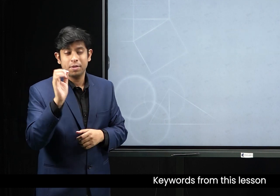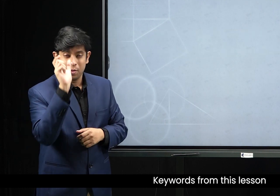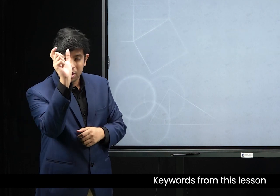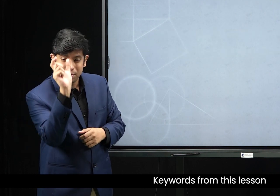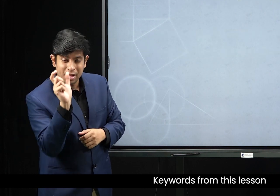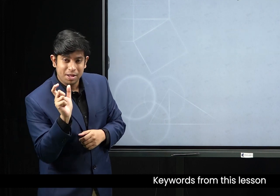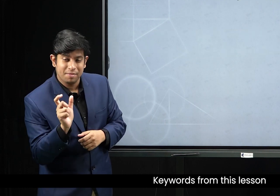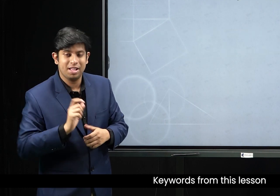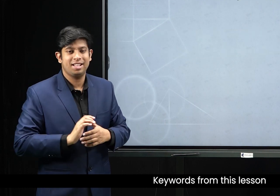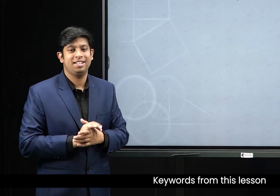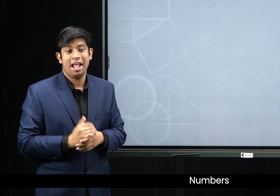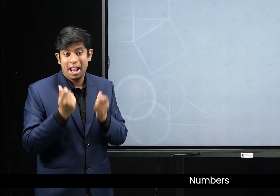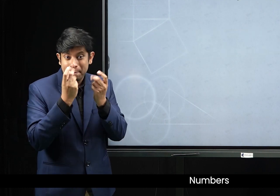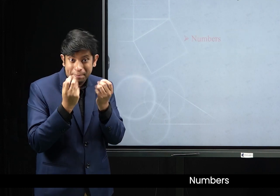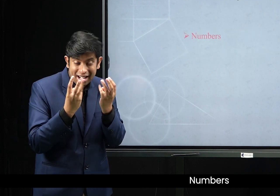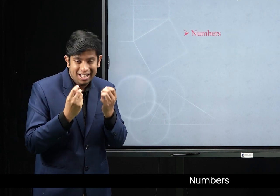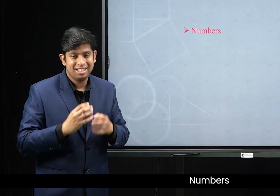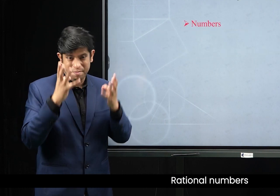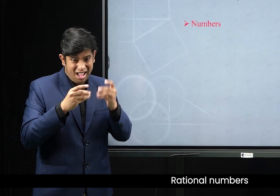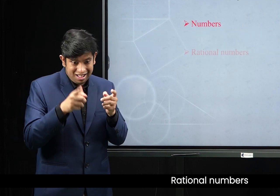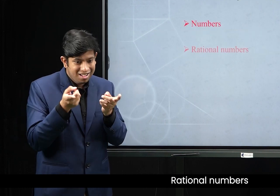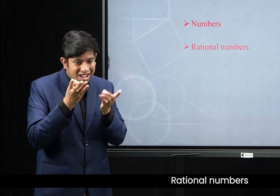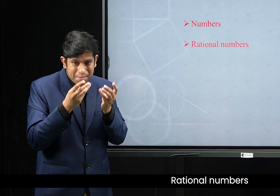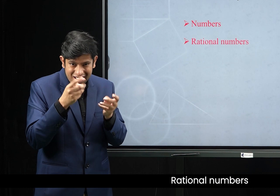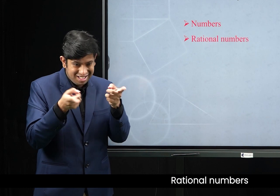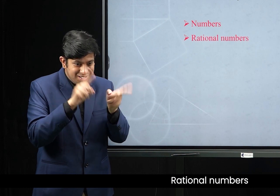Keywords from this lesson: numbers, rational numbers,